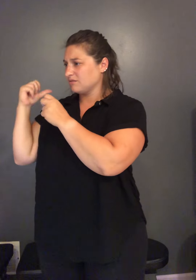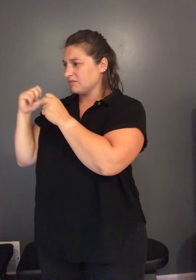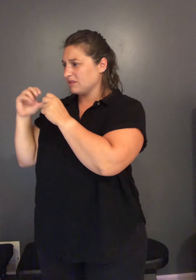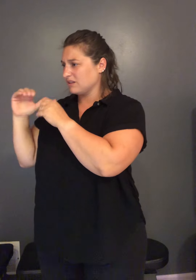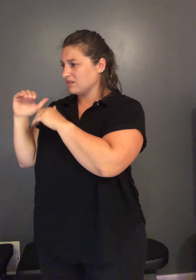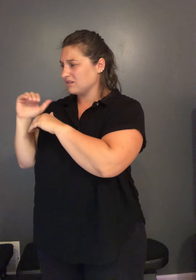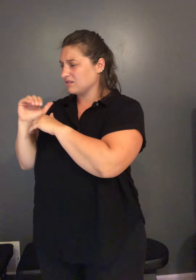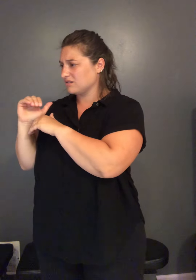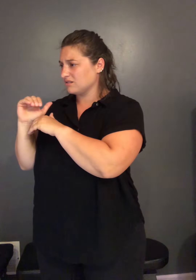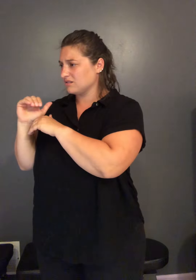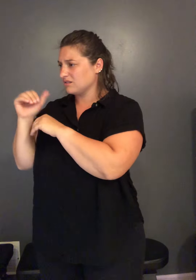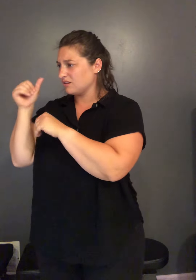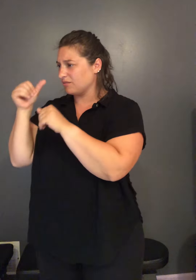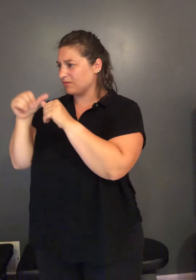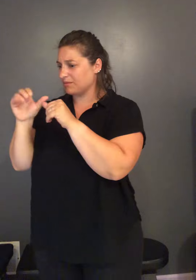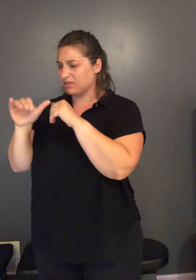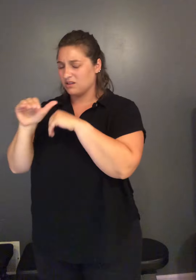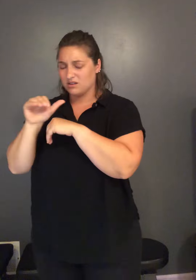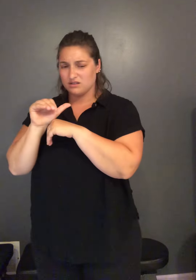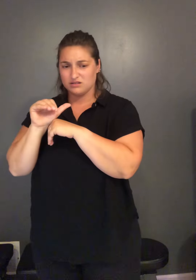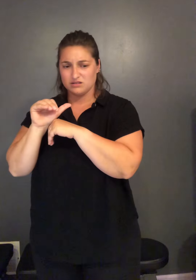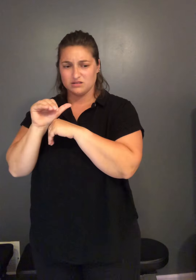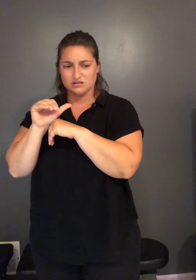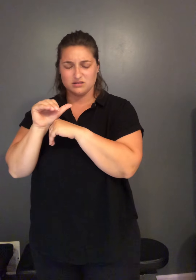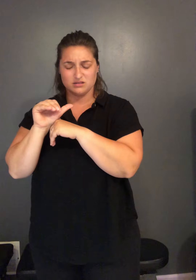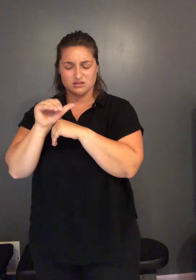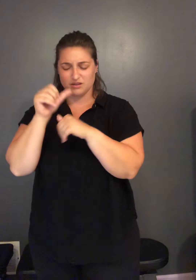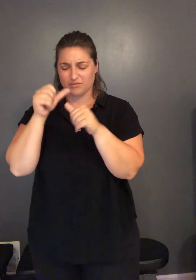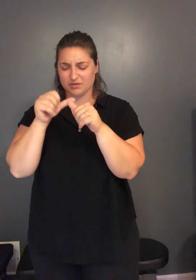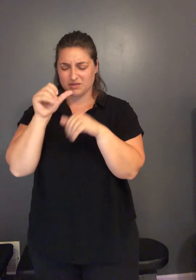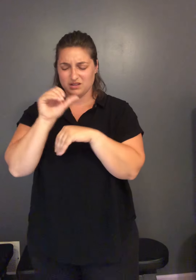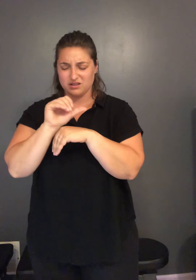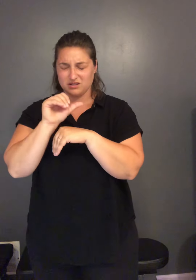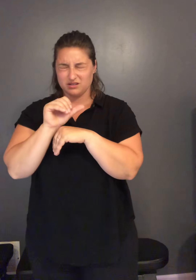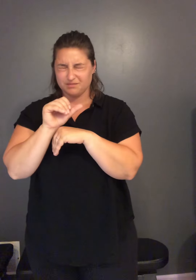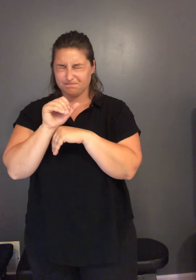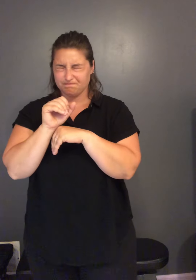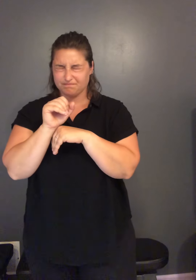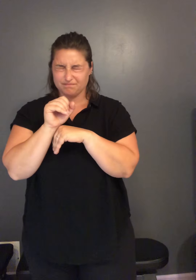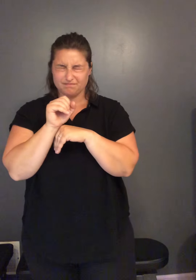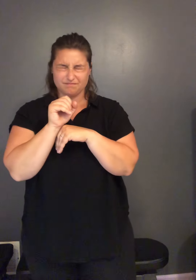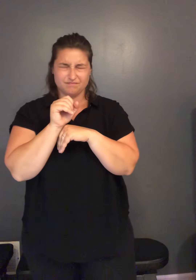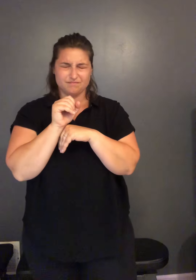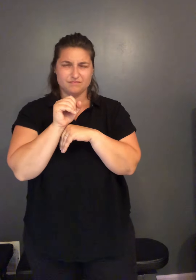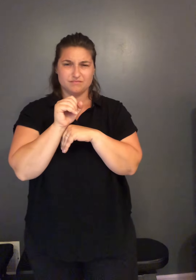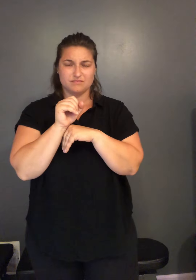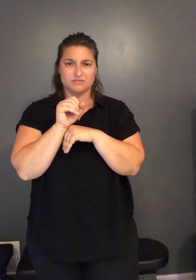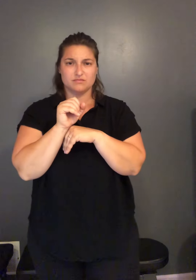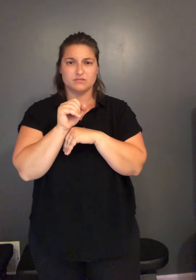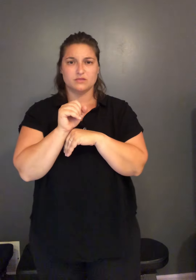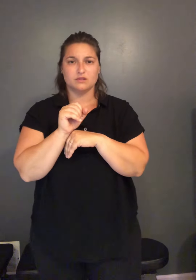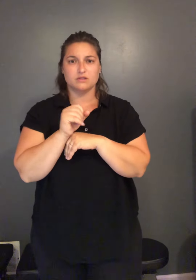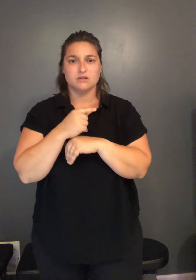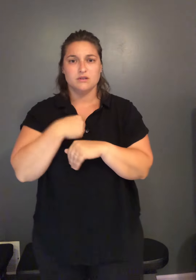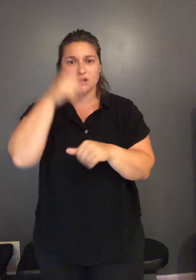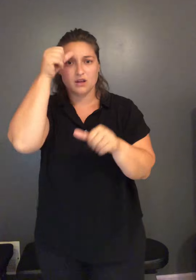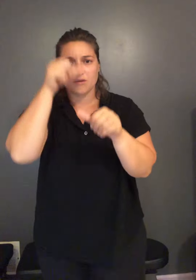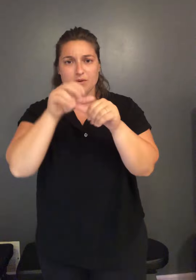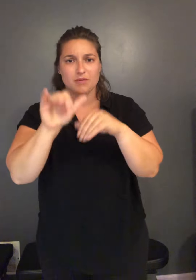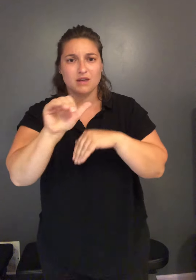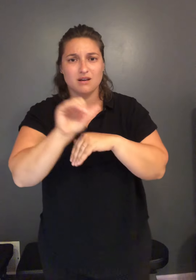that